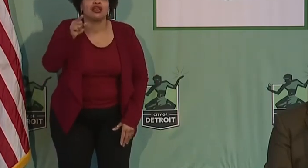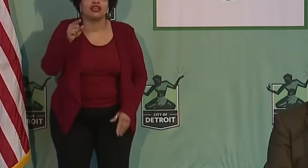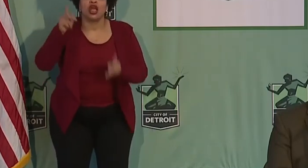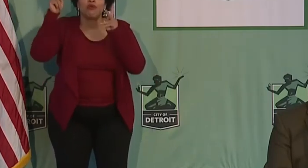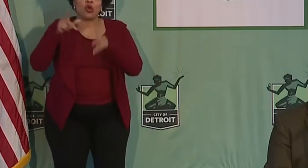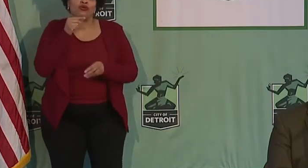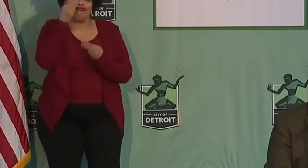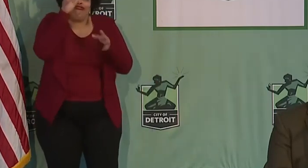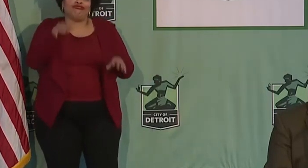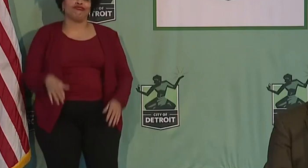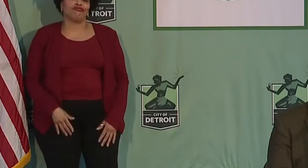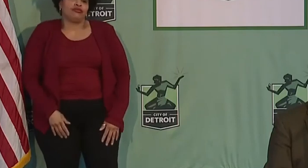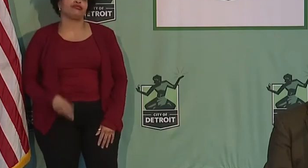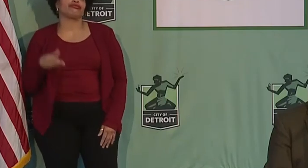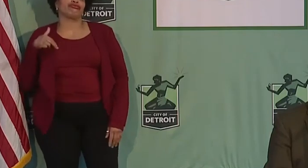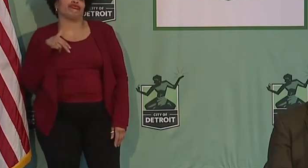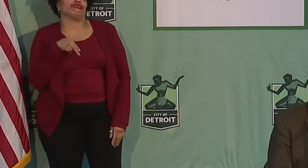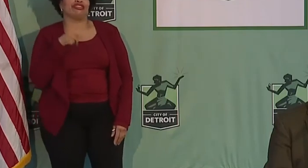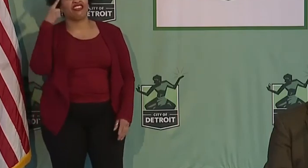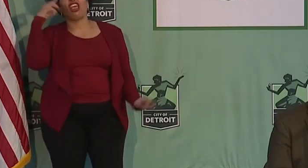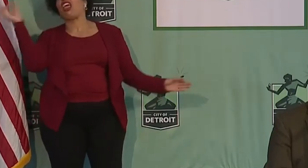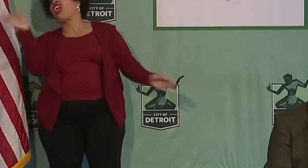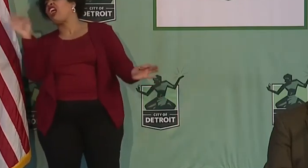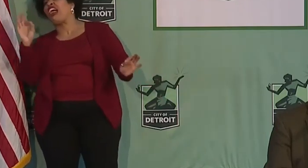just didn't care, somebody who didn't take this